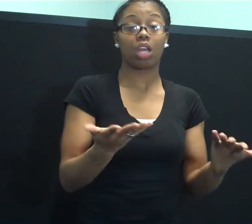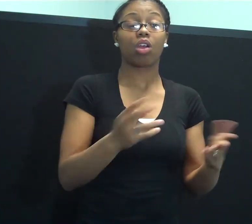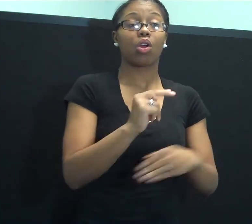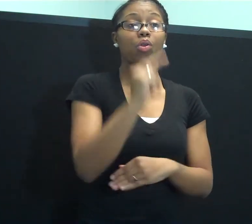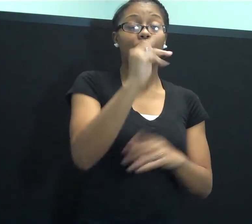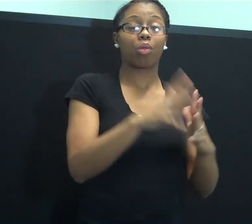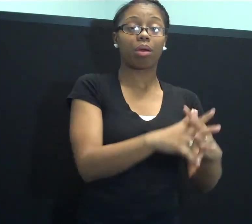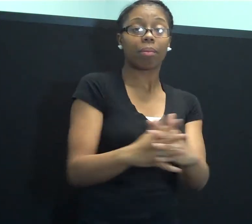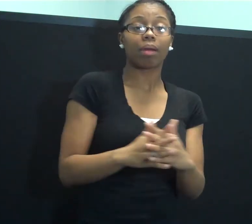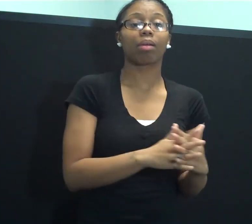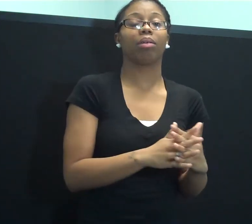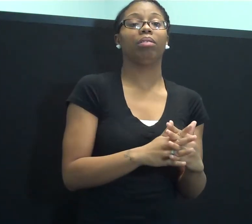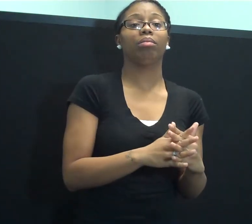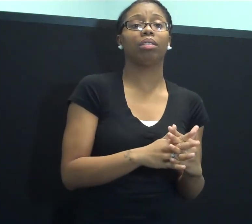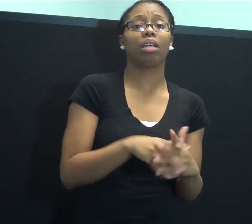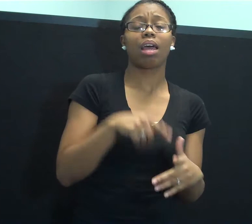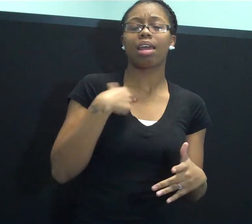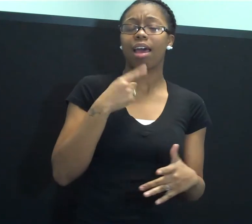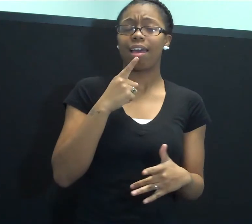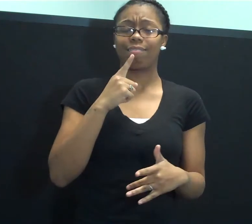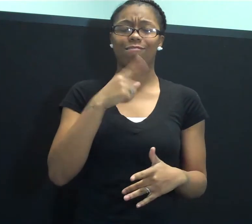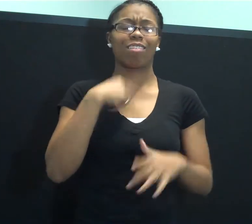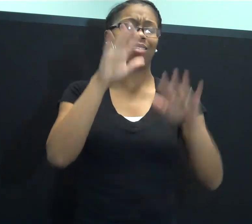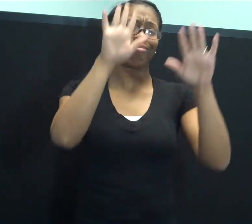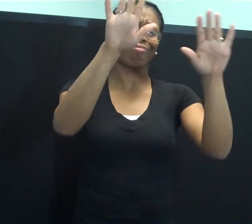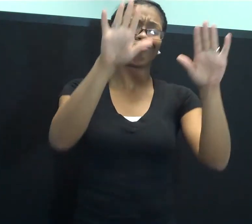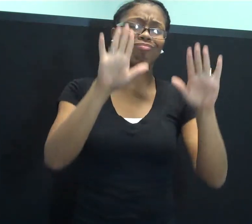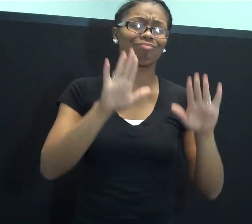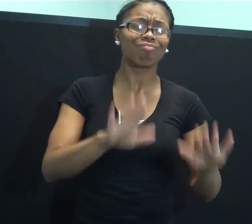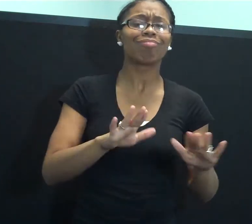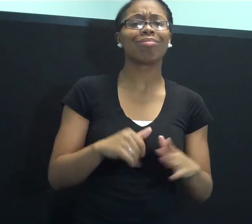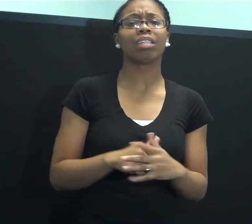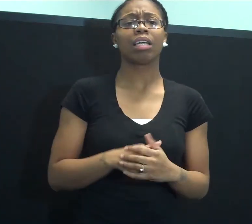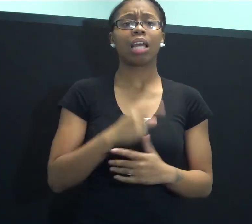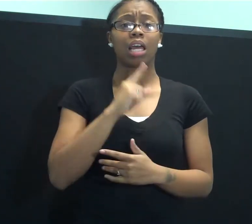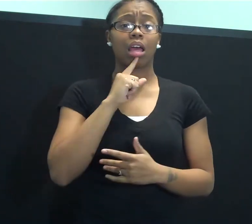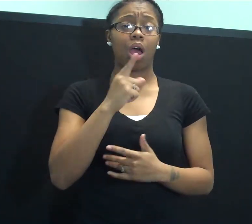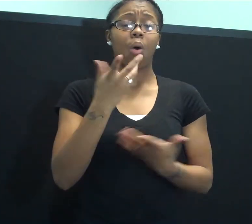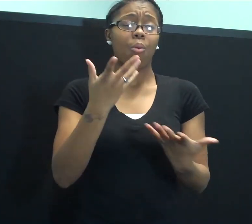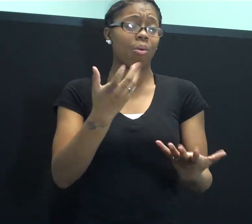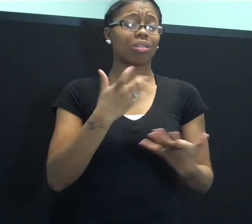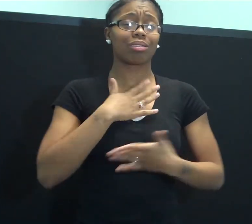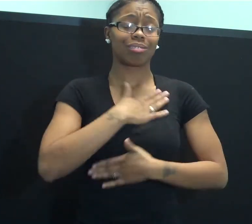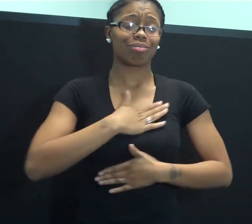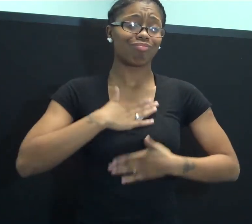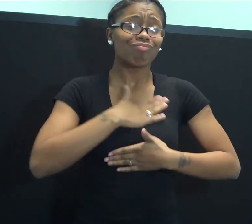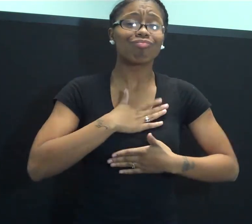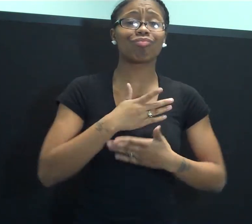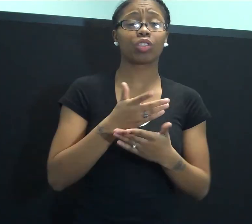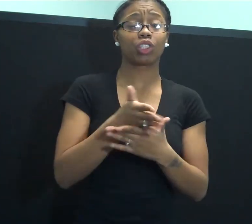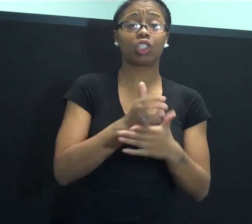find Buddhism endlessly fascinating. And I'm delighted to be able to share some of that fascination with you.